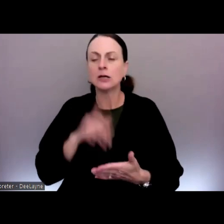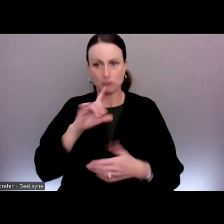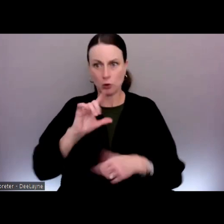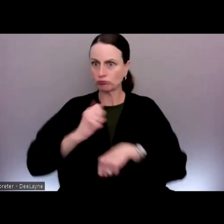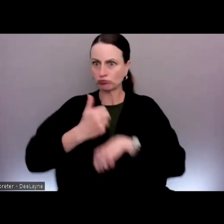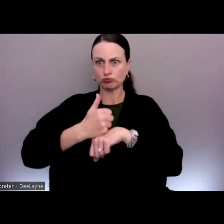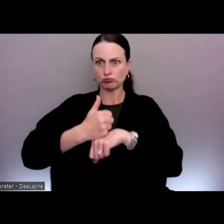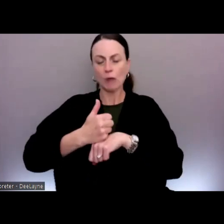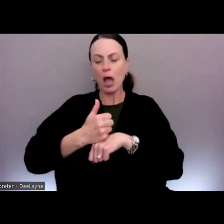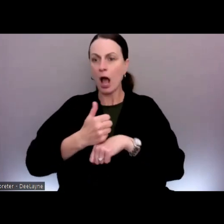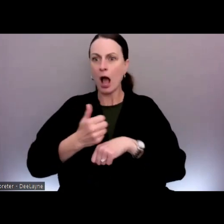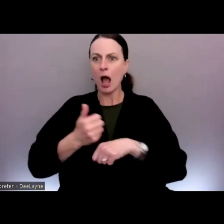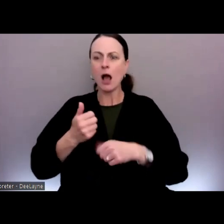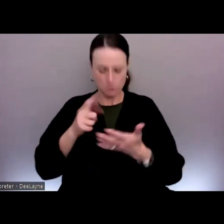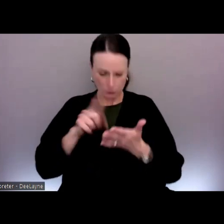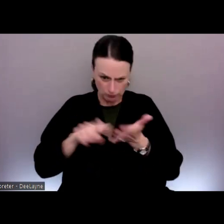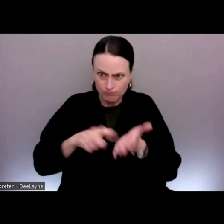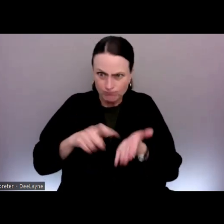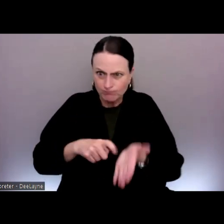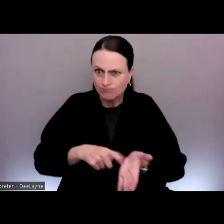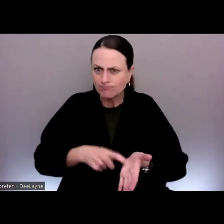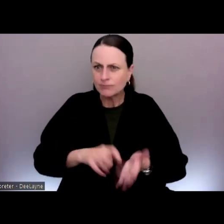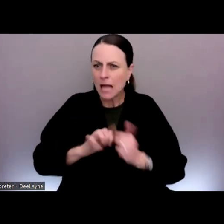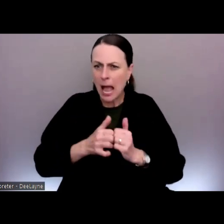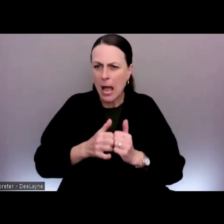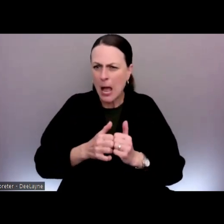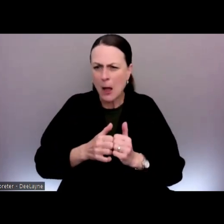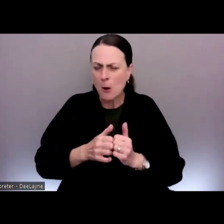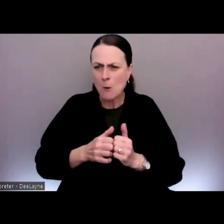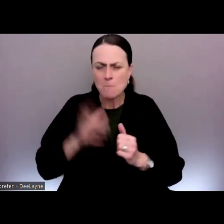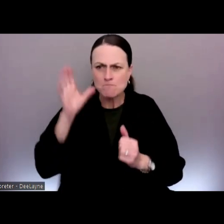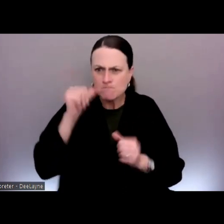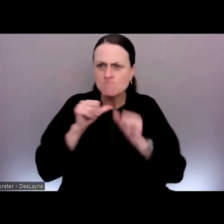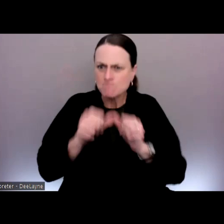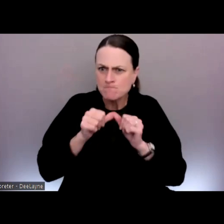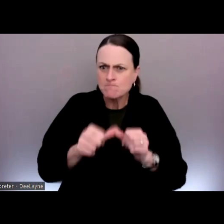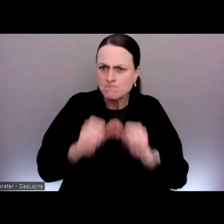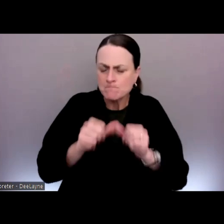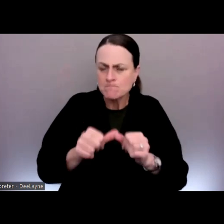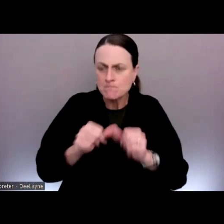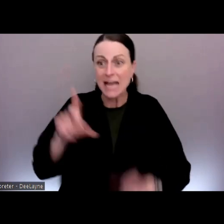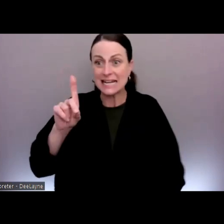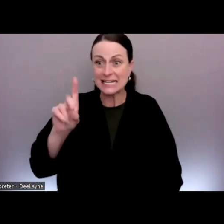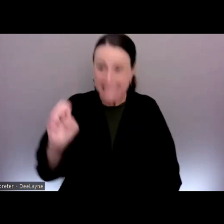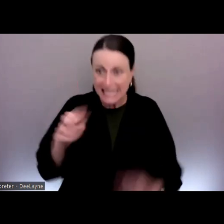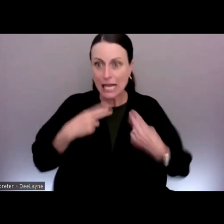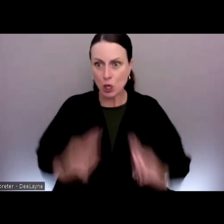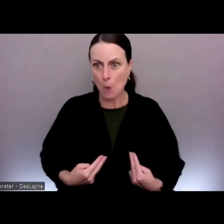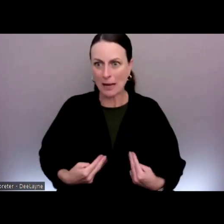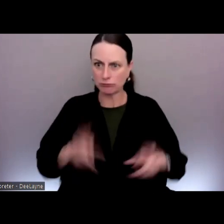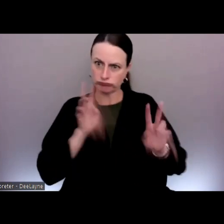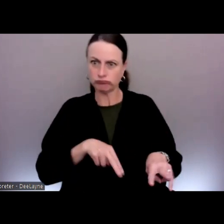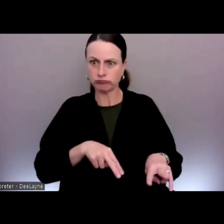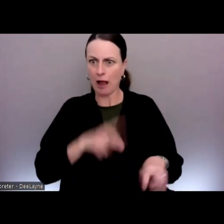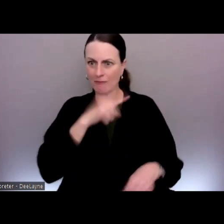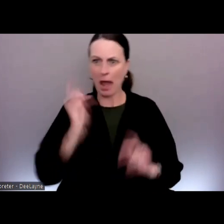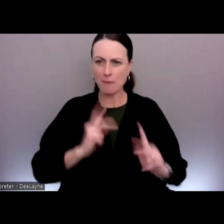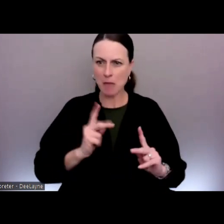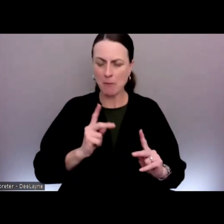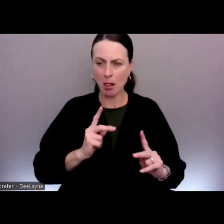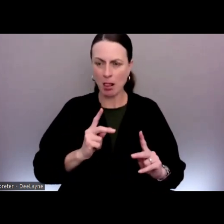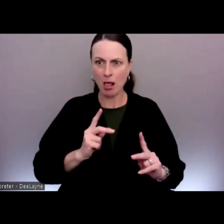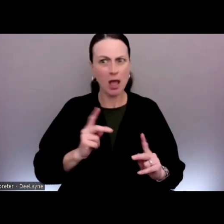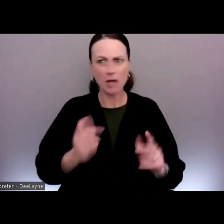us to get at how the persistent, relentless dehumanization of Black people exceeds what can be understood as